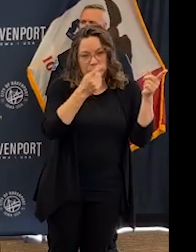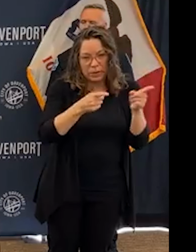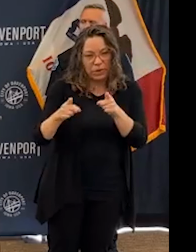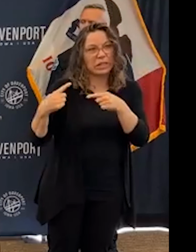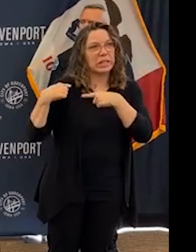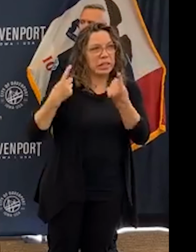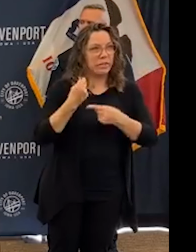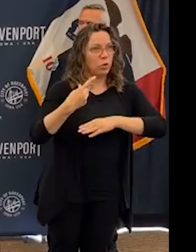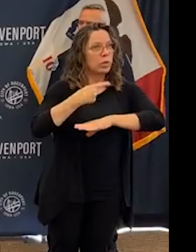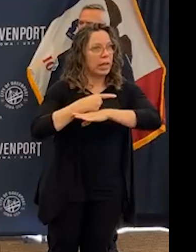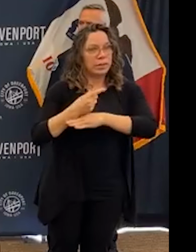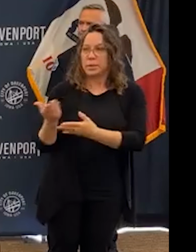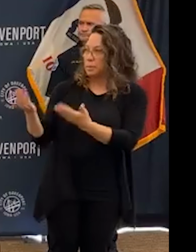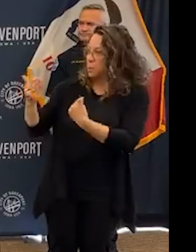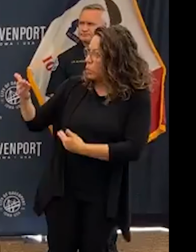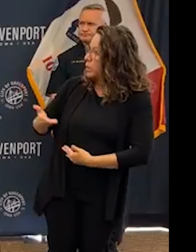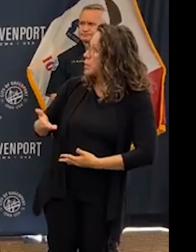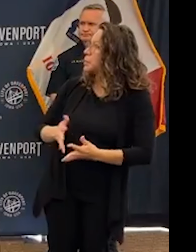last few days. Chief.